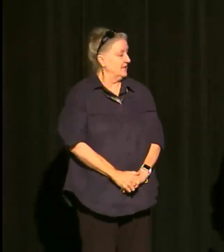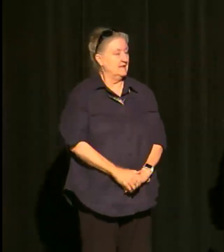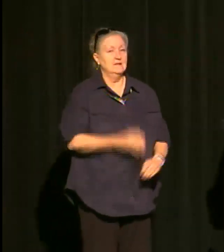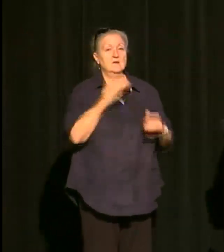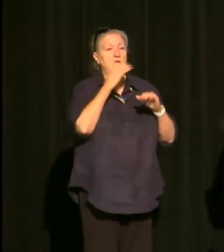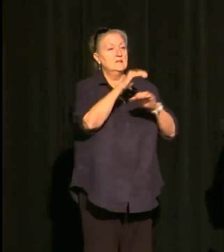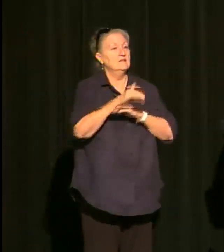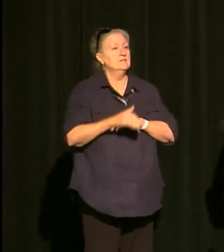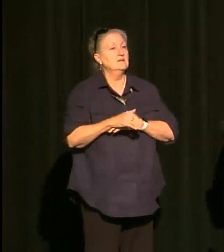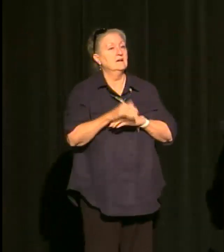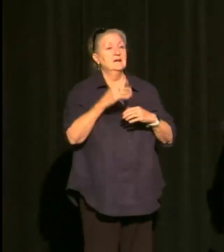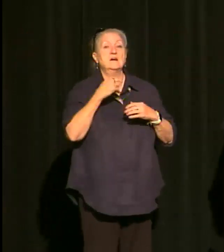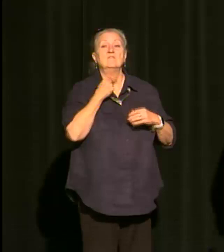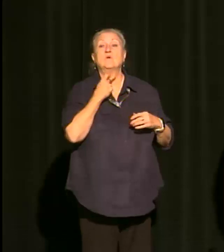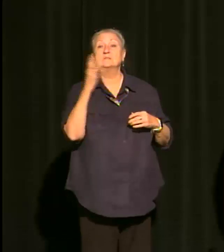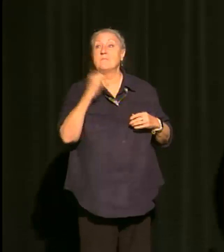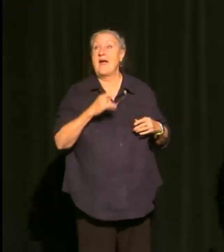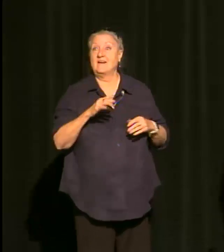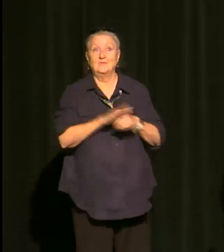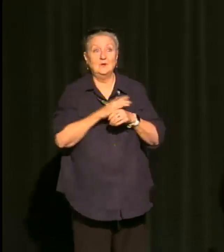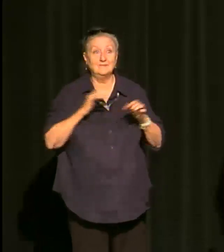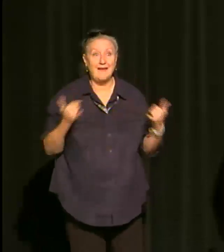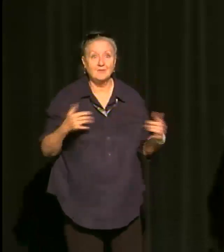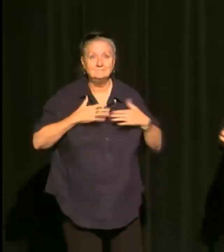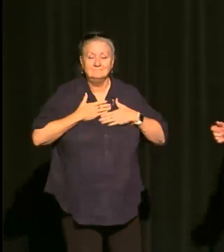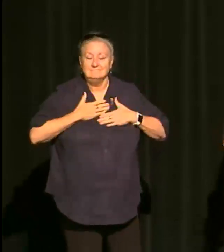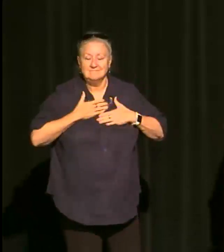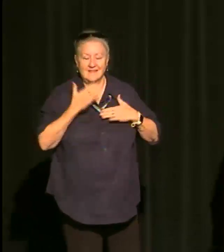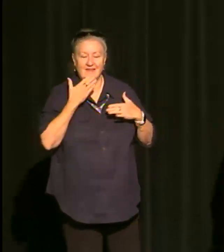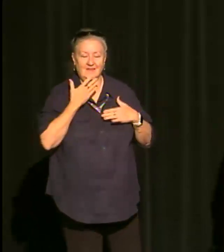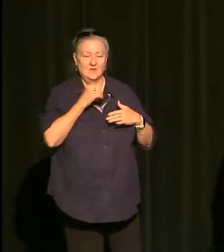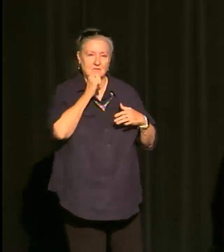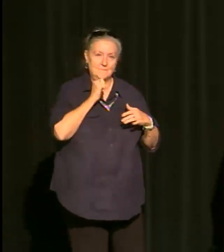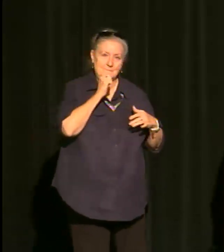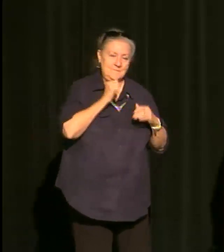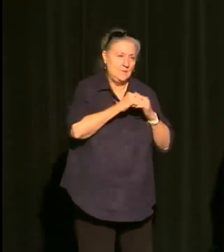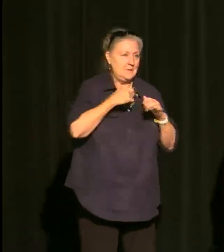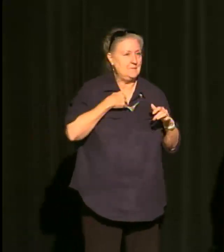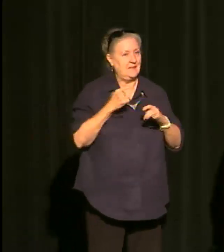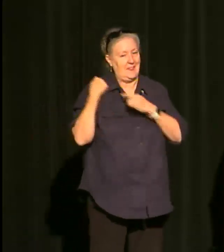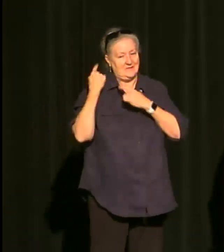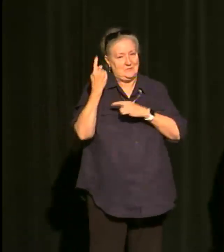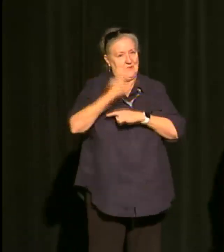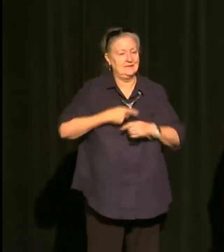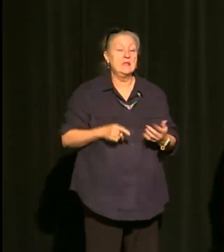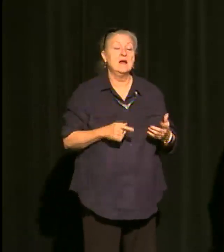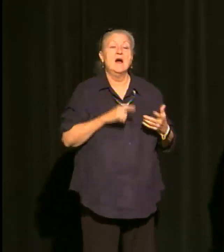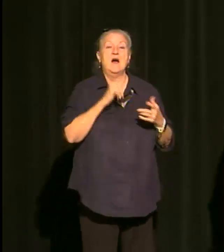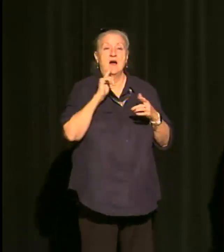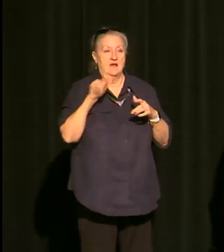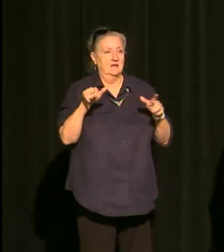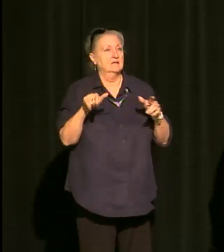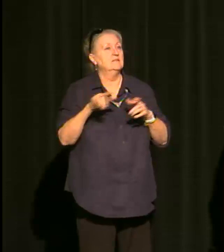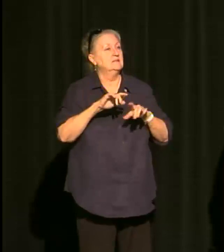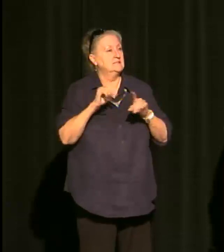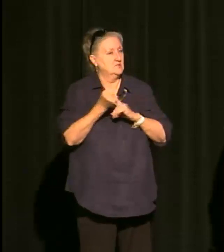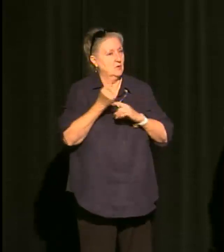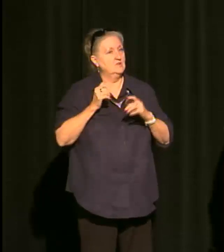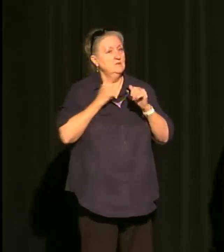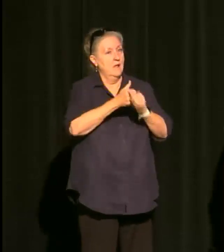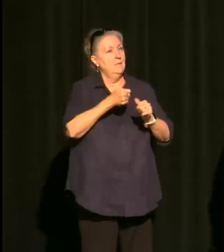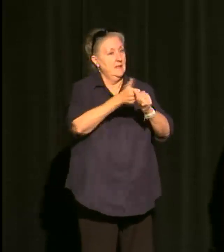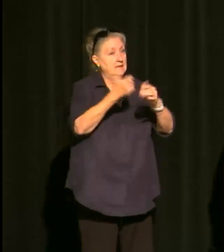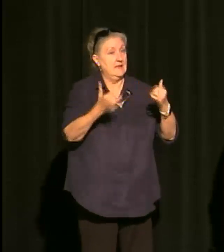Good evening. I've got my voice back almost completely, so thank you for bearing with me over the last couple days. I'll give you a situational update. We're at